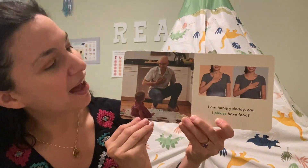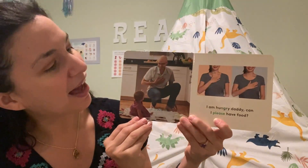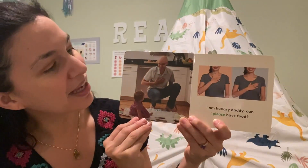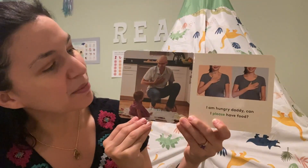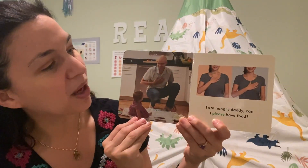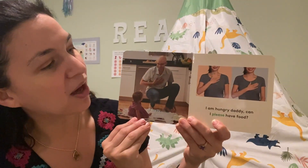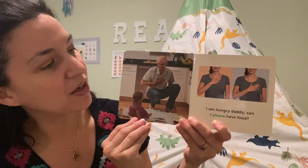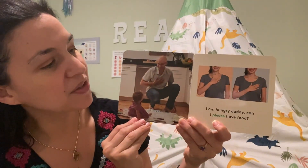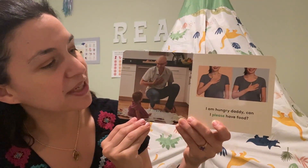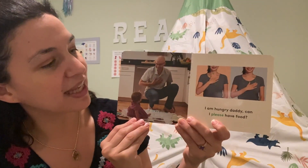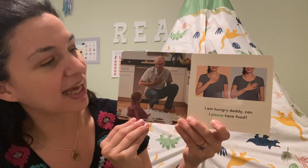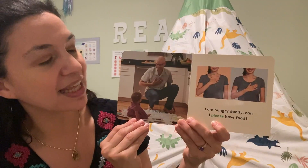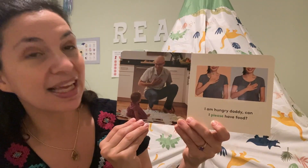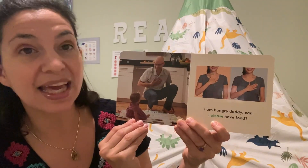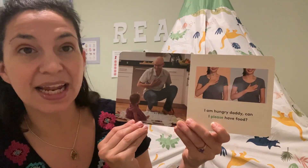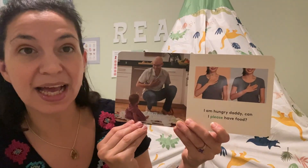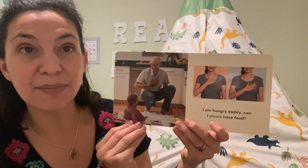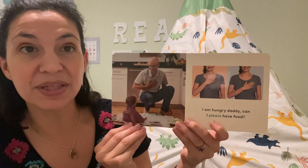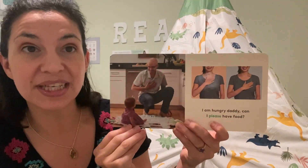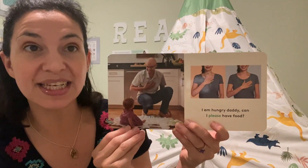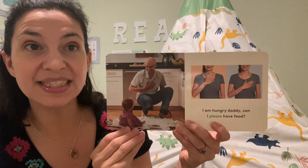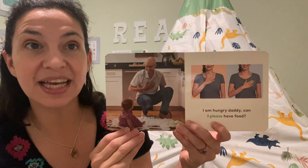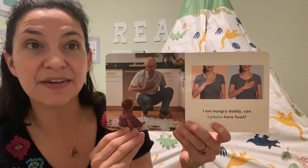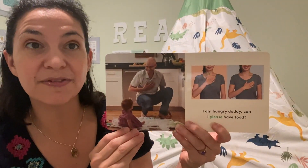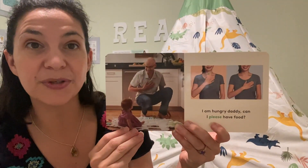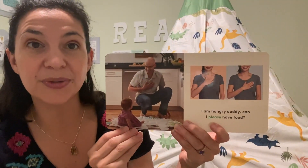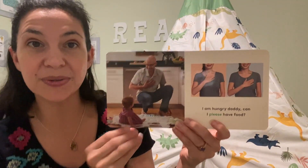I am hungry, Daddy. Can I please have food?